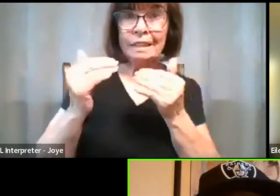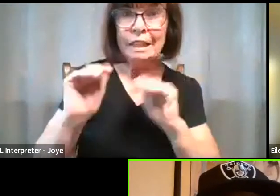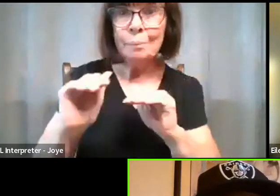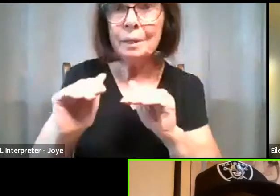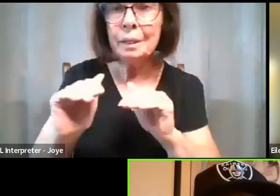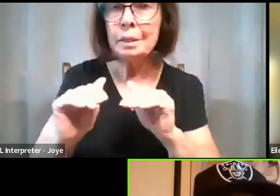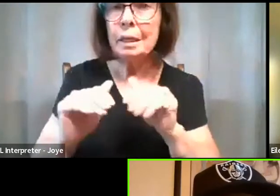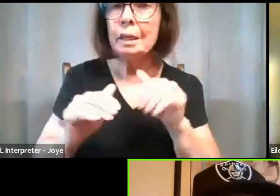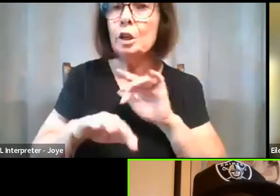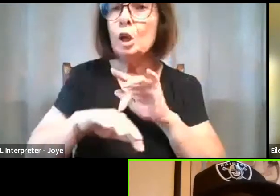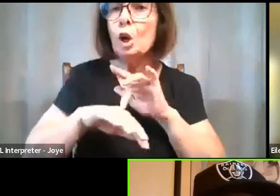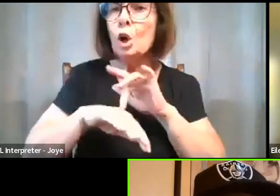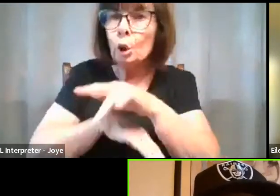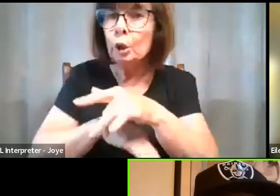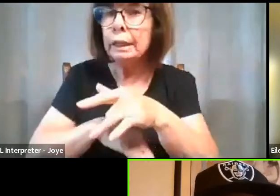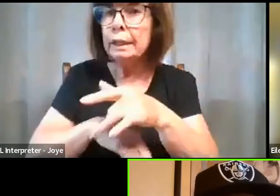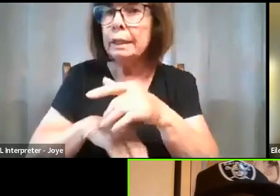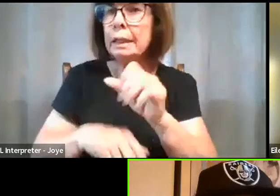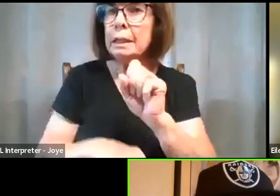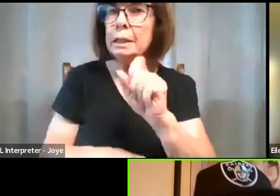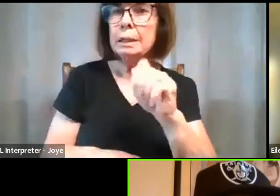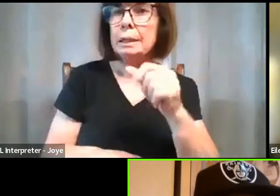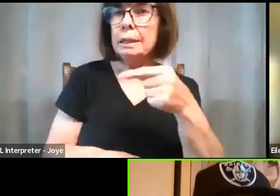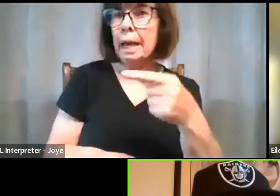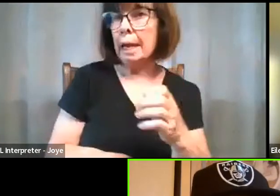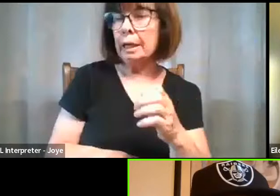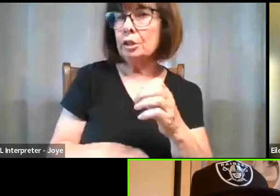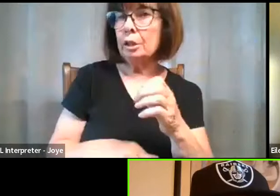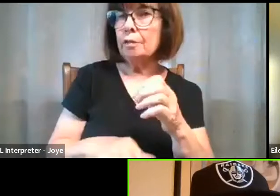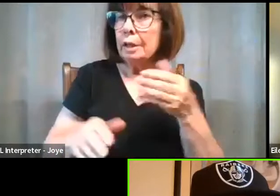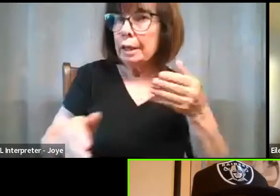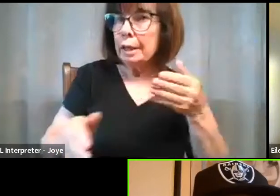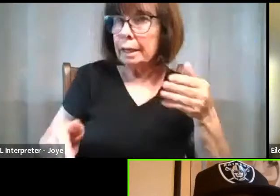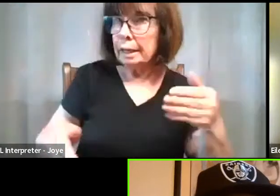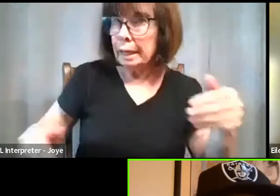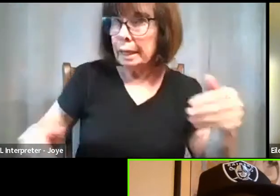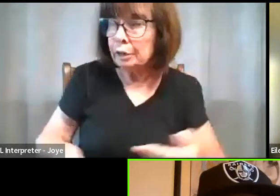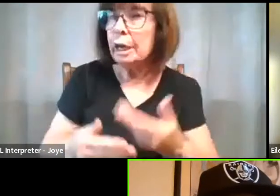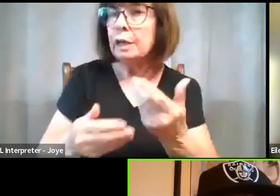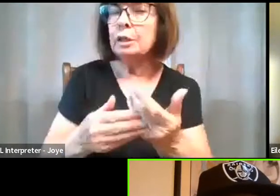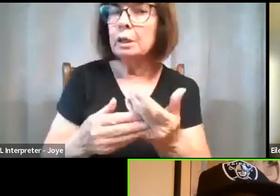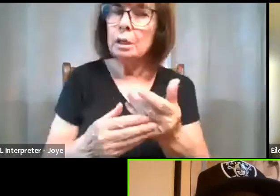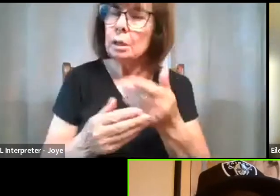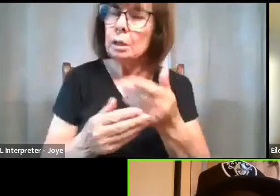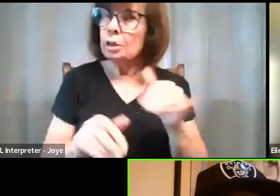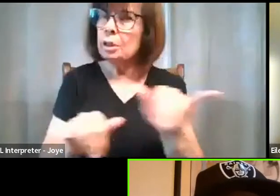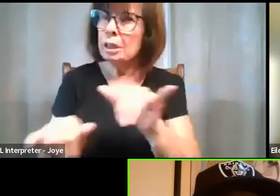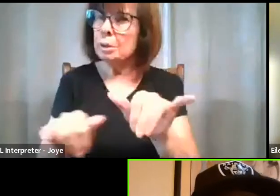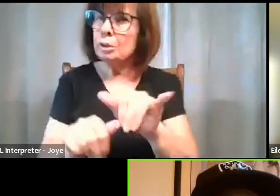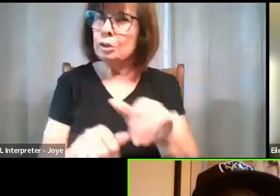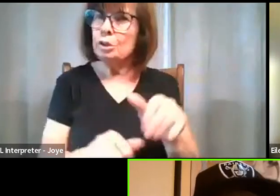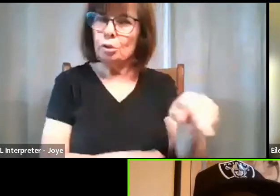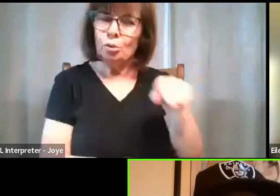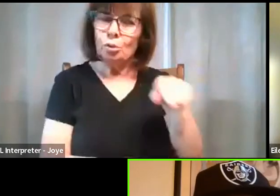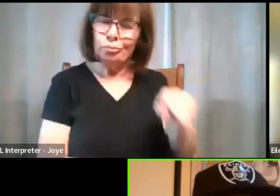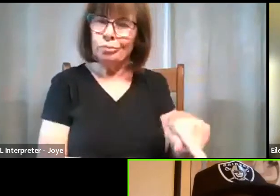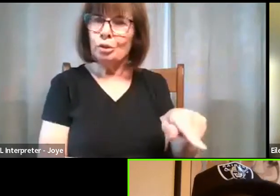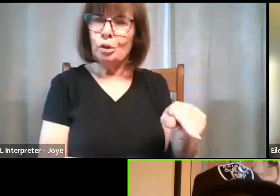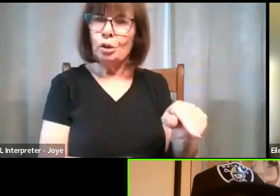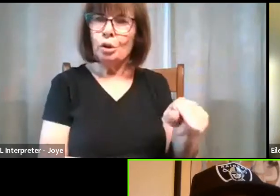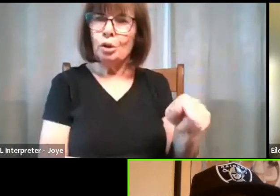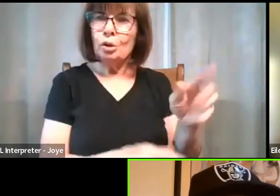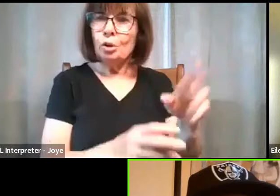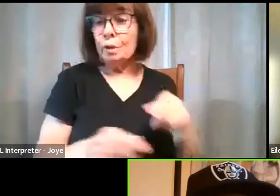introduction to individuals, how can they, similar to as we do with COVID, is there a monkeypox home